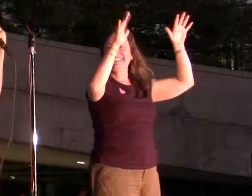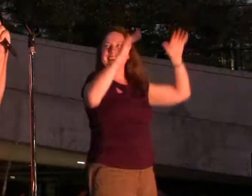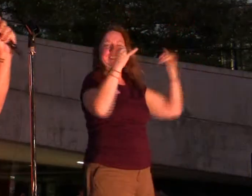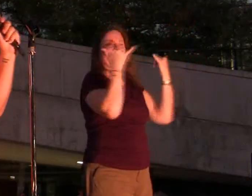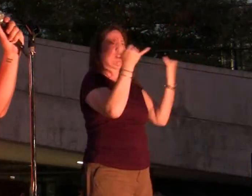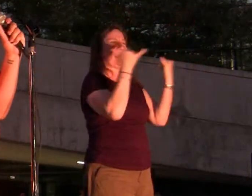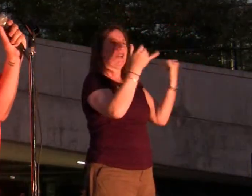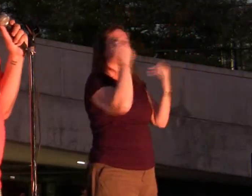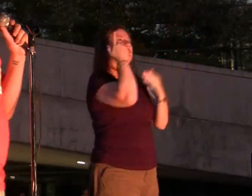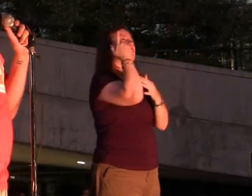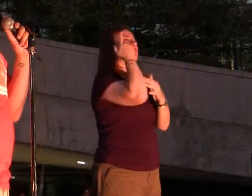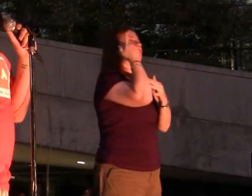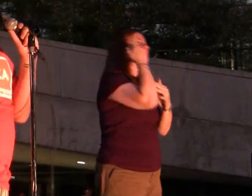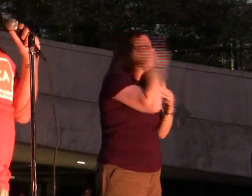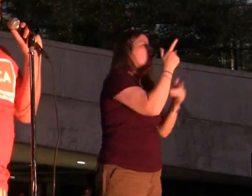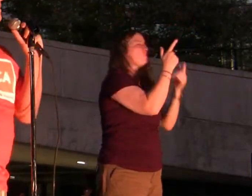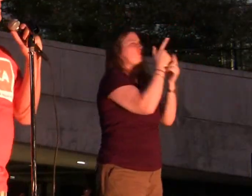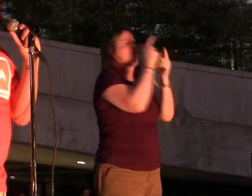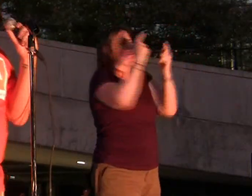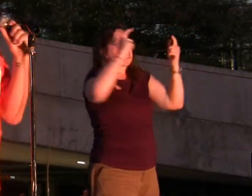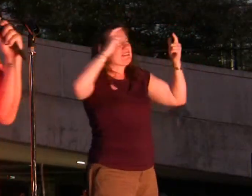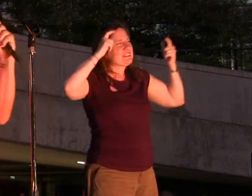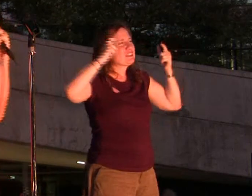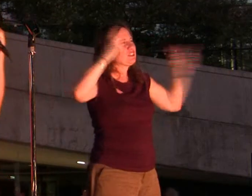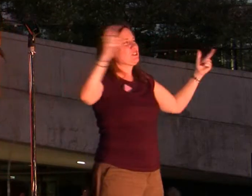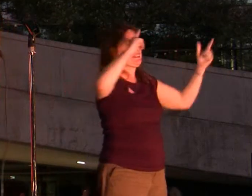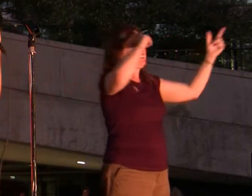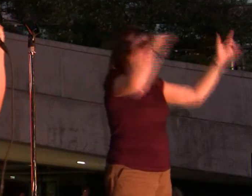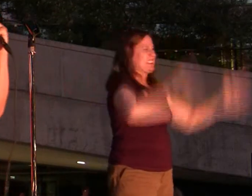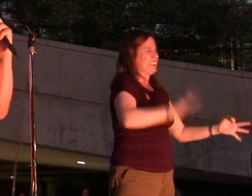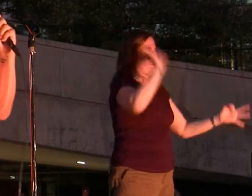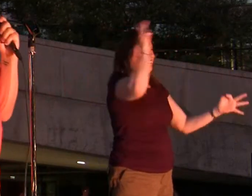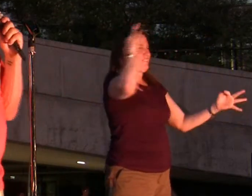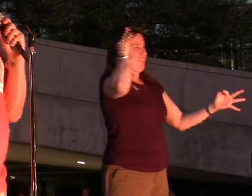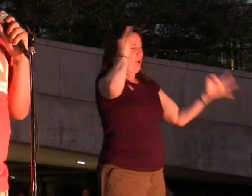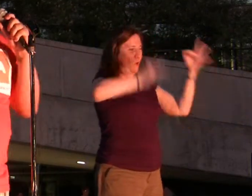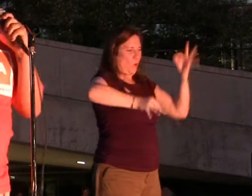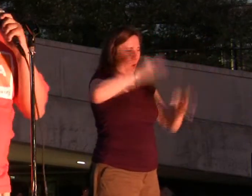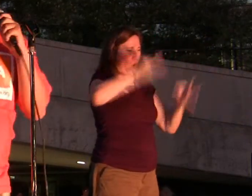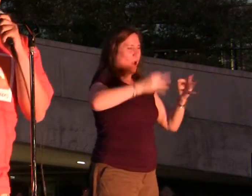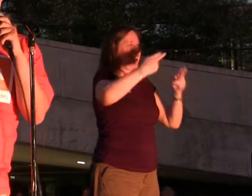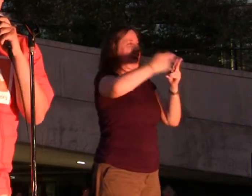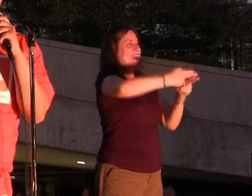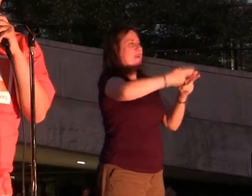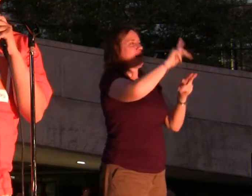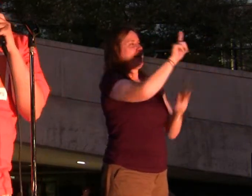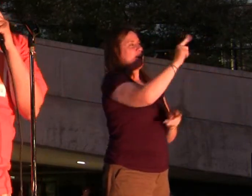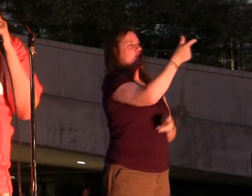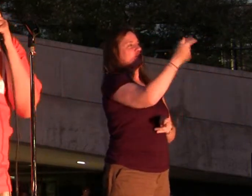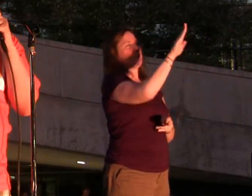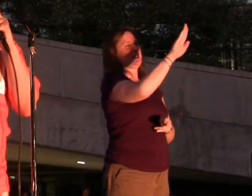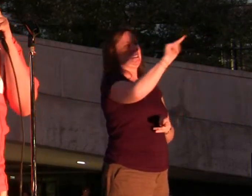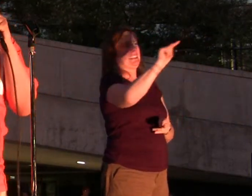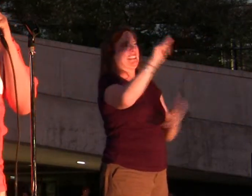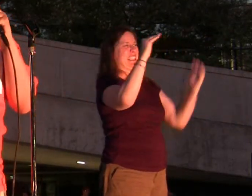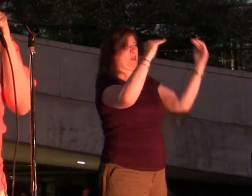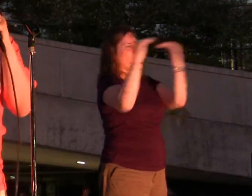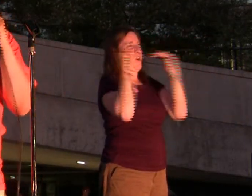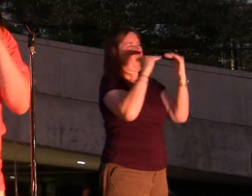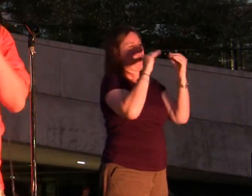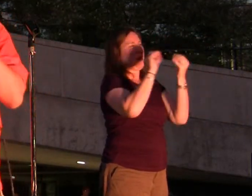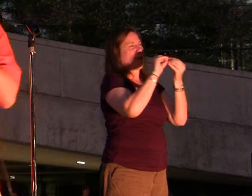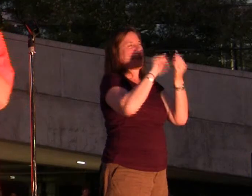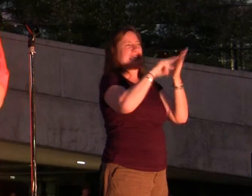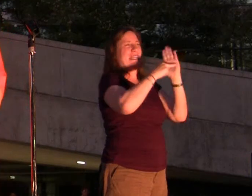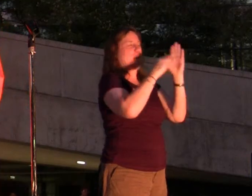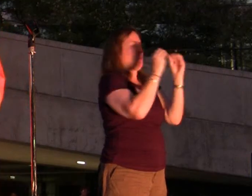Today we saw a monumental decision by a federal court in the name of LGBT equality that means so much more than just